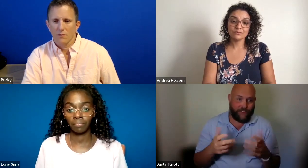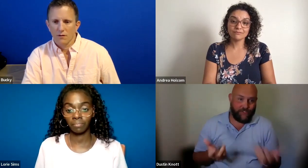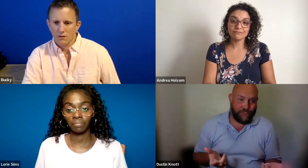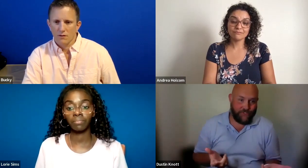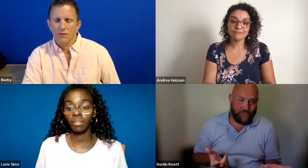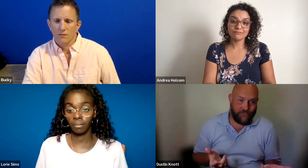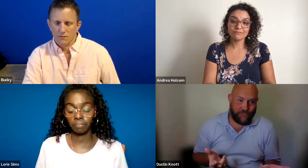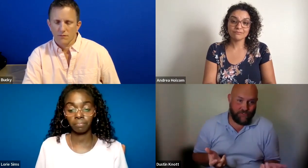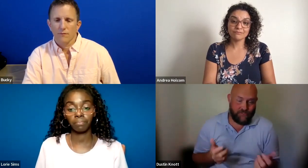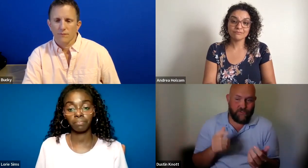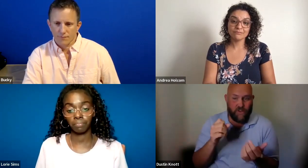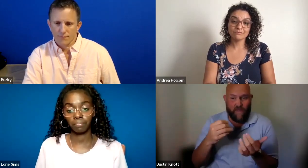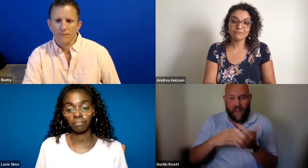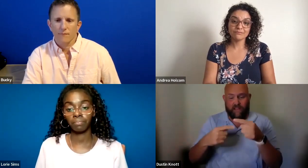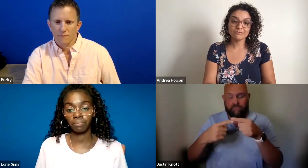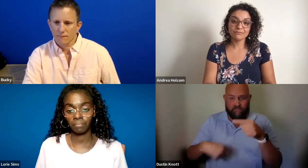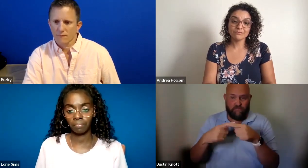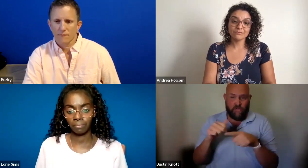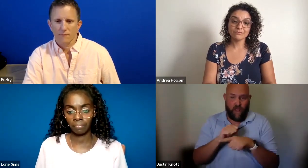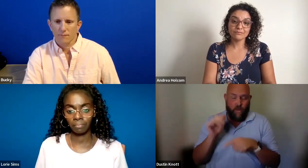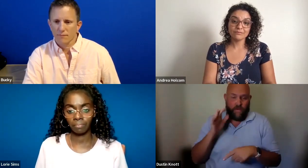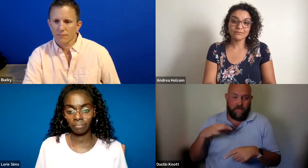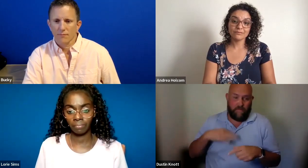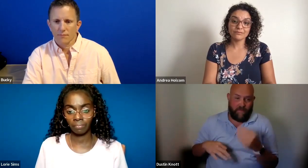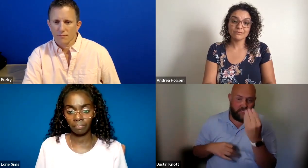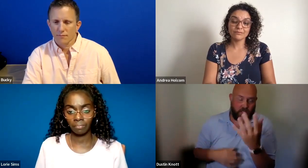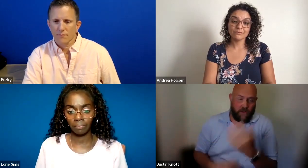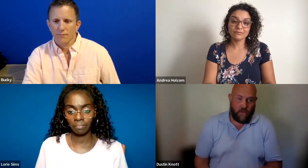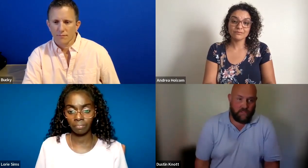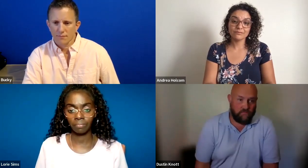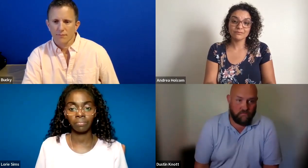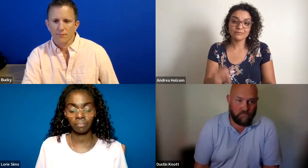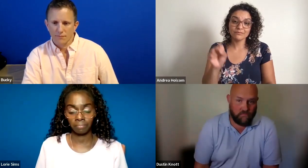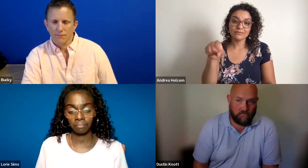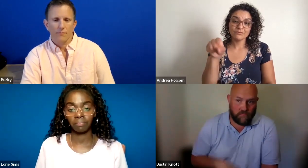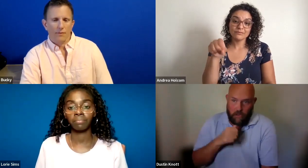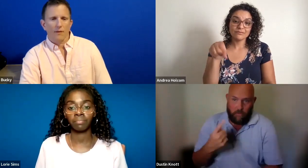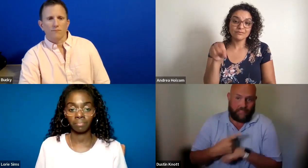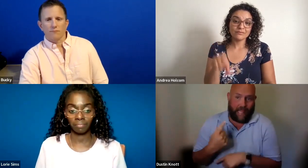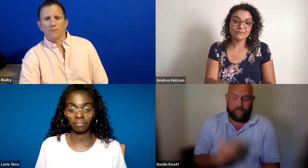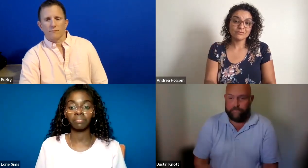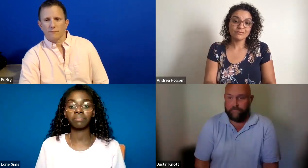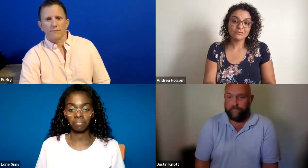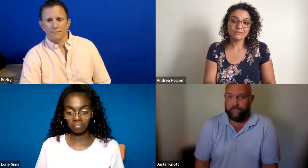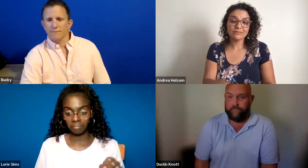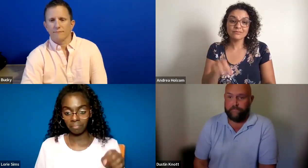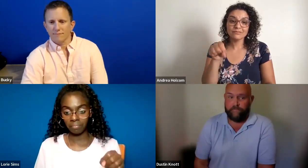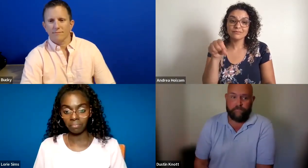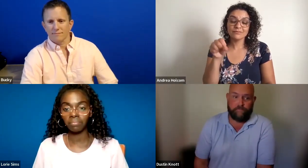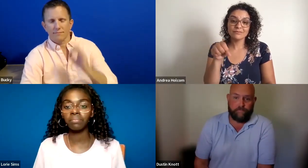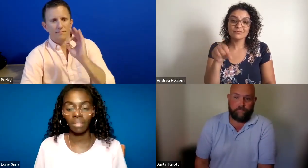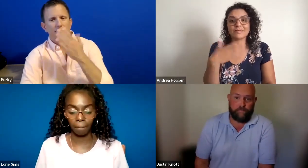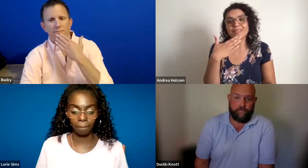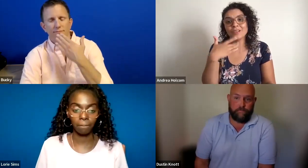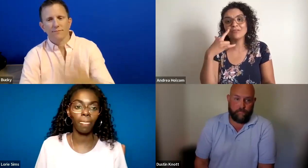everything doesn't work, right? We're talking about action and being active. right? And so just these trainings are not once and done. It's all the